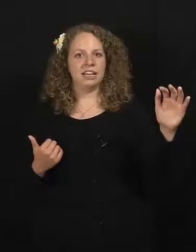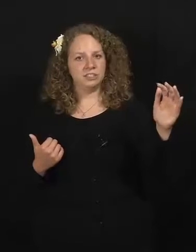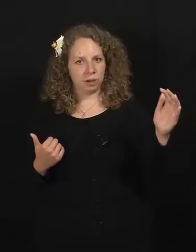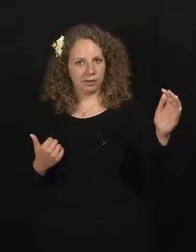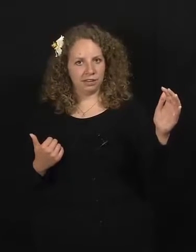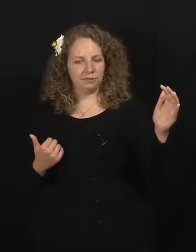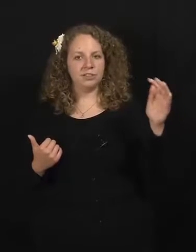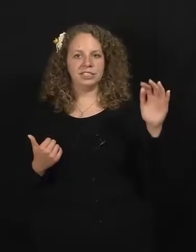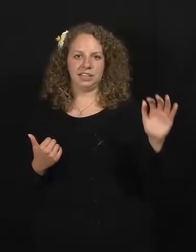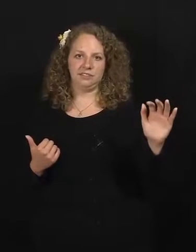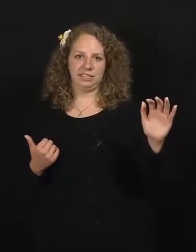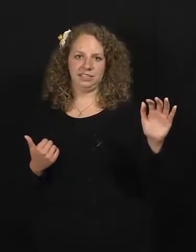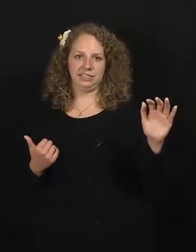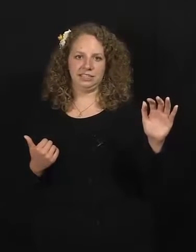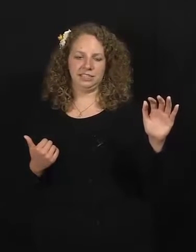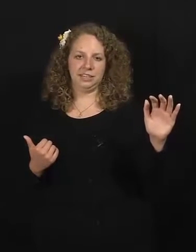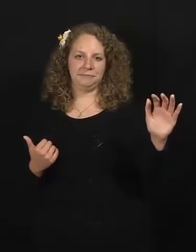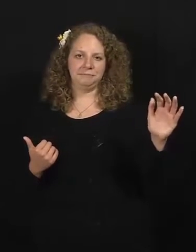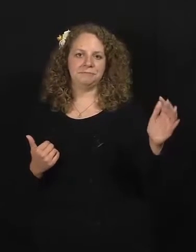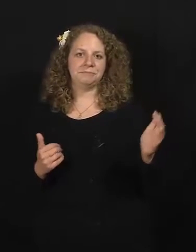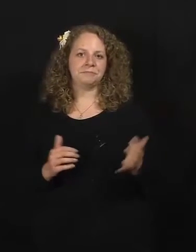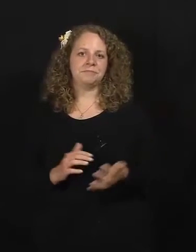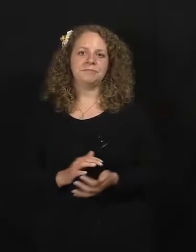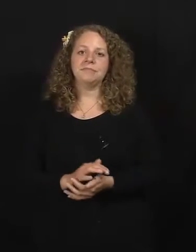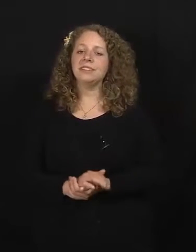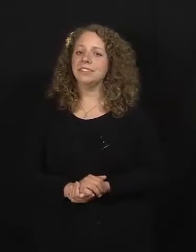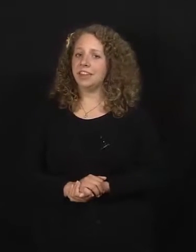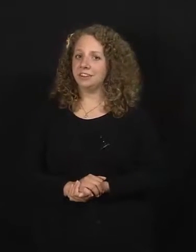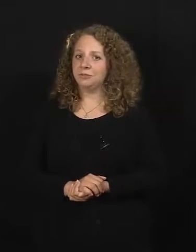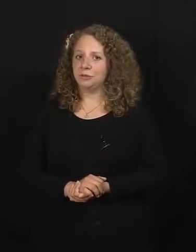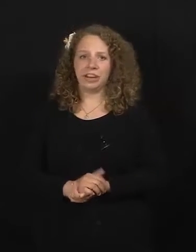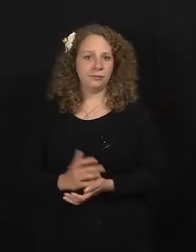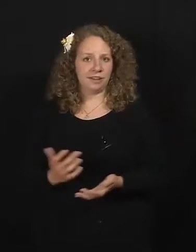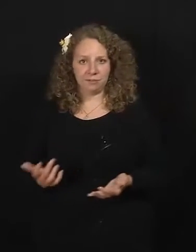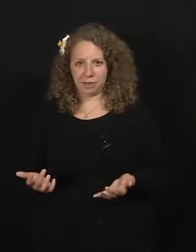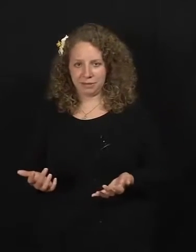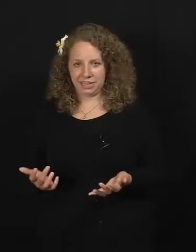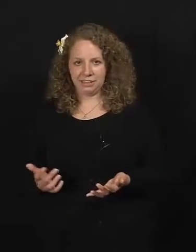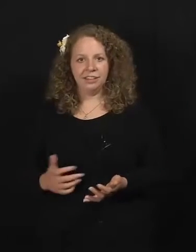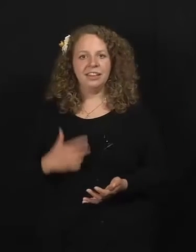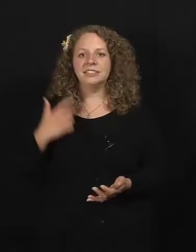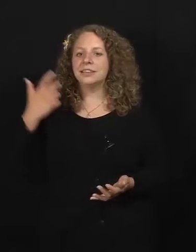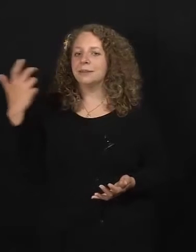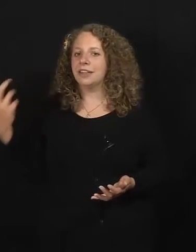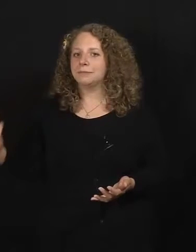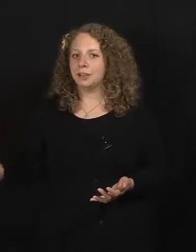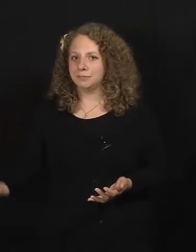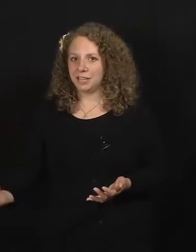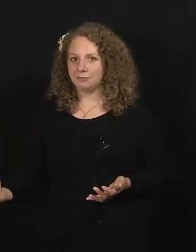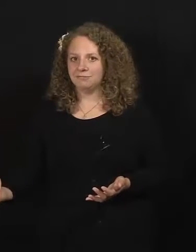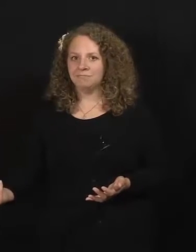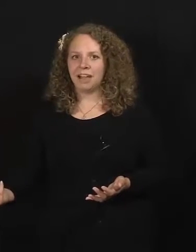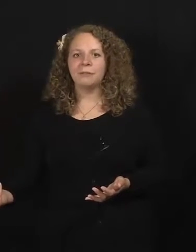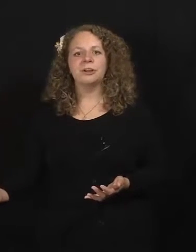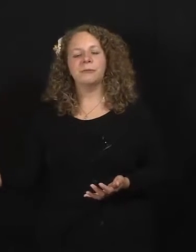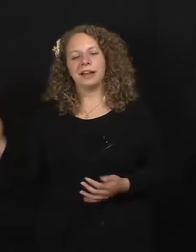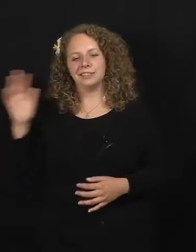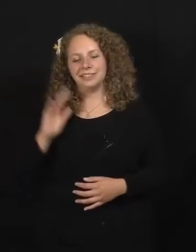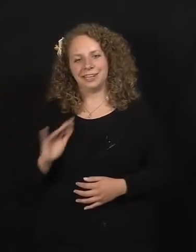as dominant for the sake of consistency. Then, when I arrive at my meeting and set my laptop down, I would go back to signing